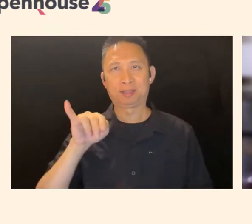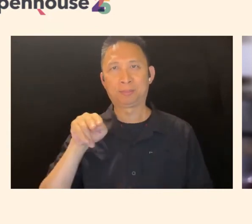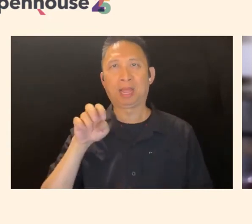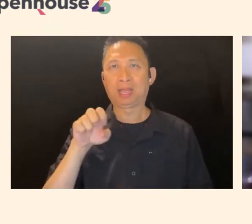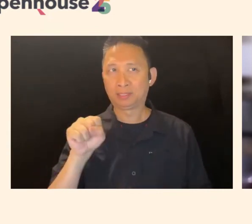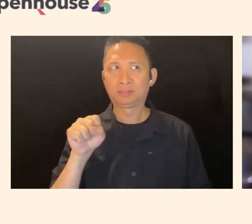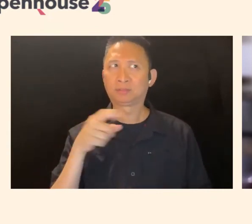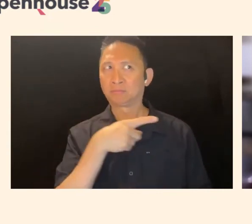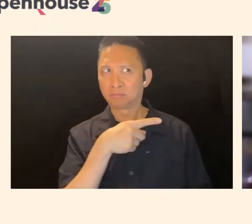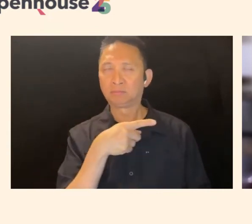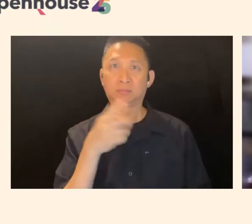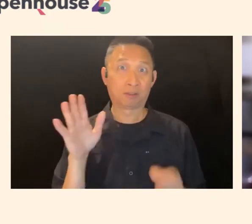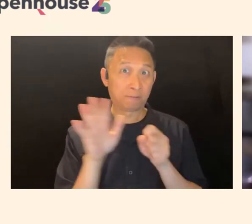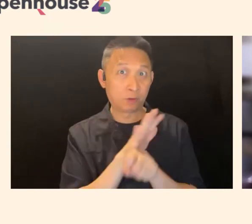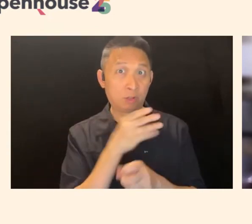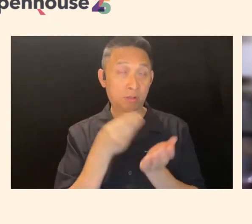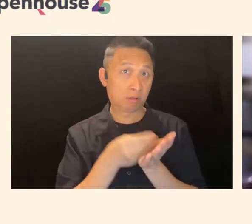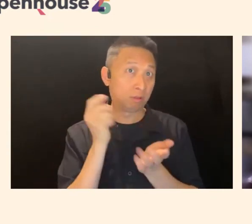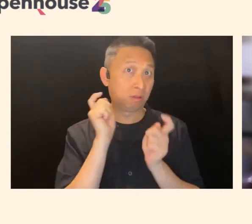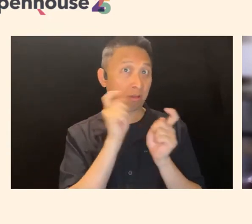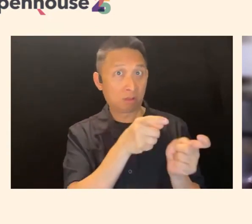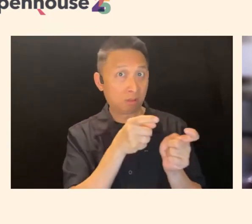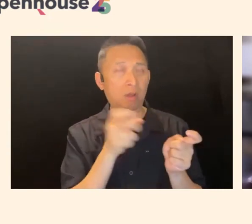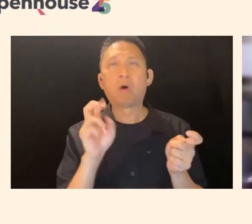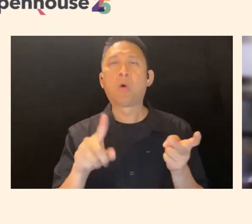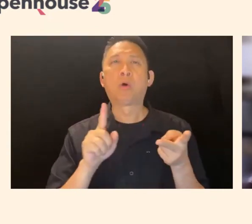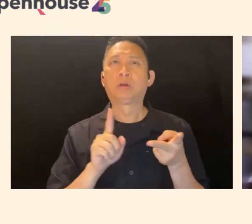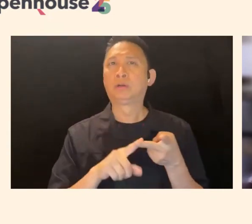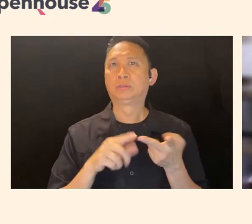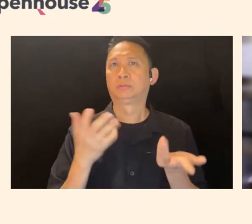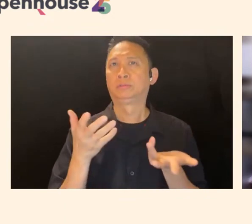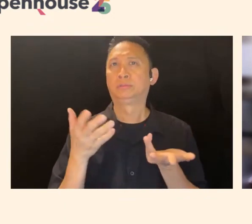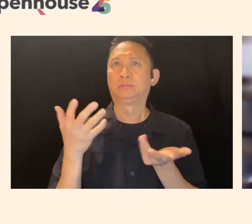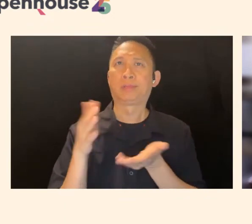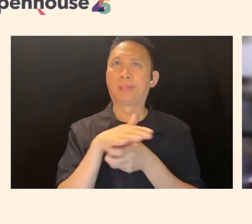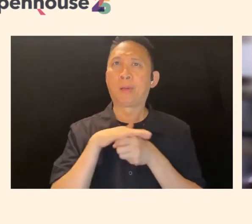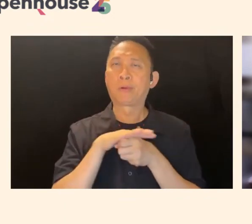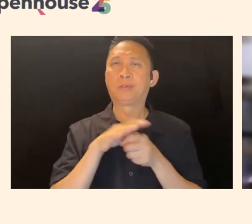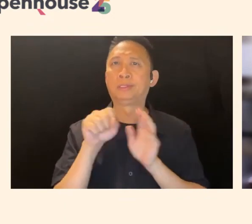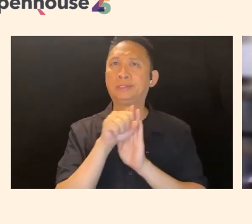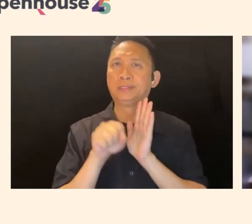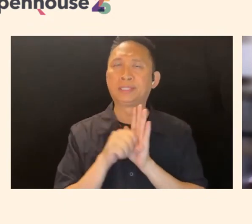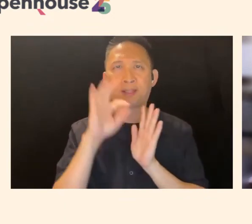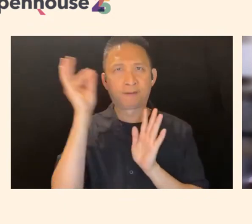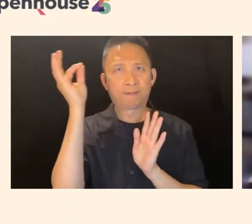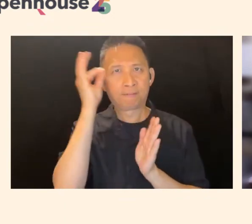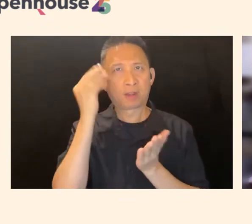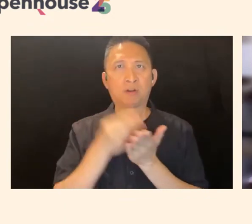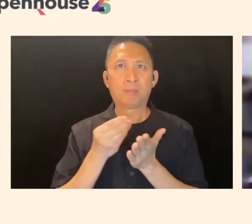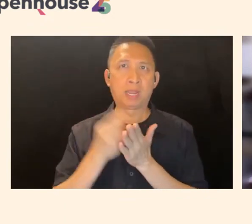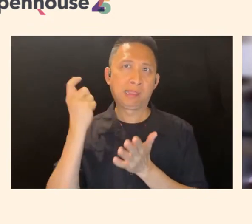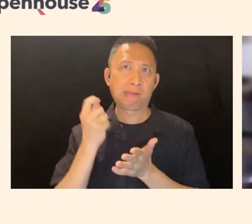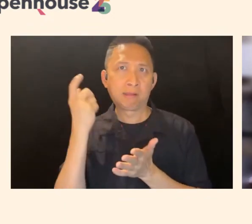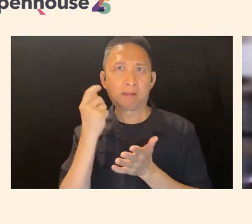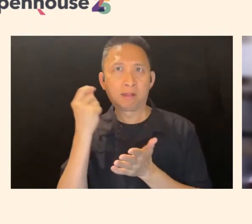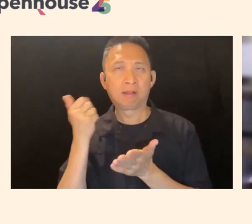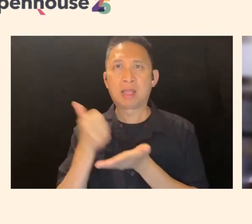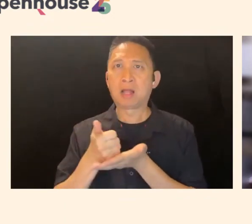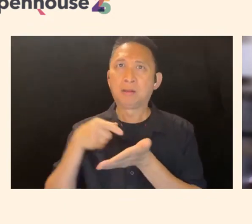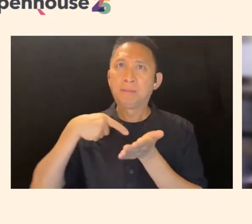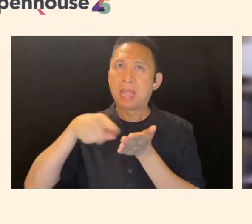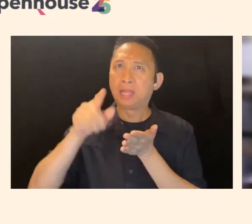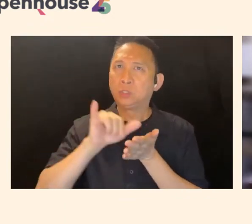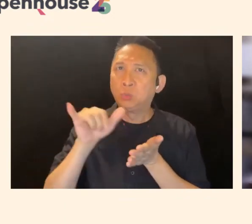by Baltimore Safe Haven, or are there local and state and federal subsidies that are involved? And how do you identify